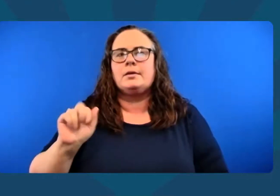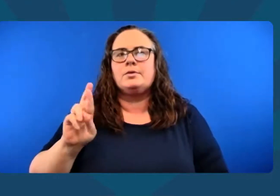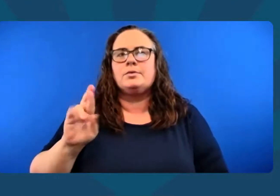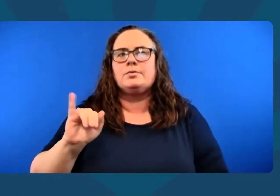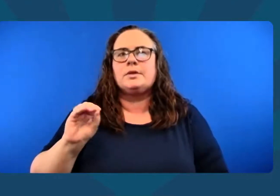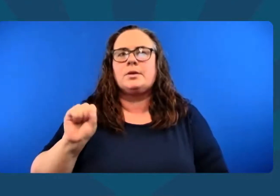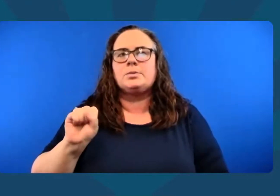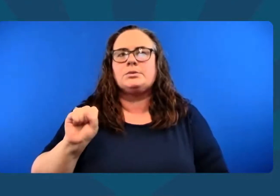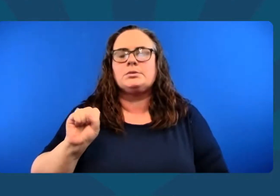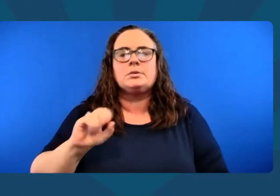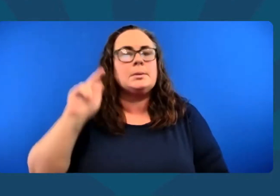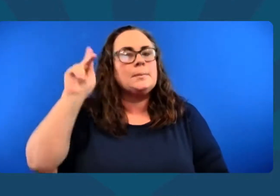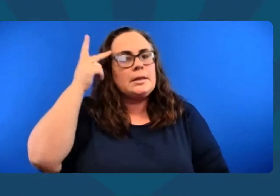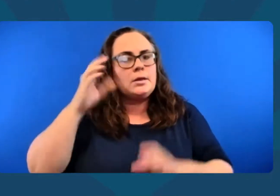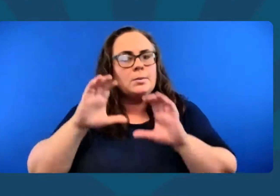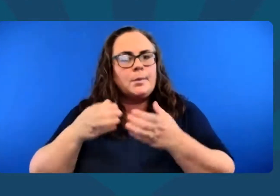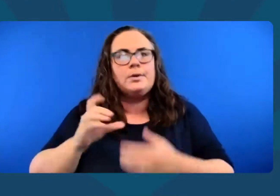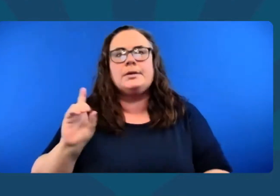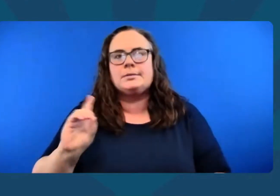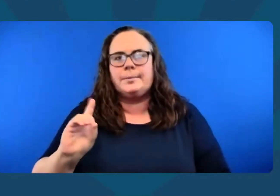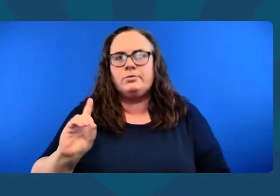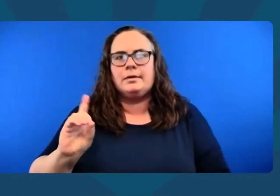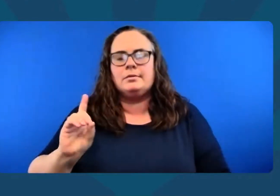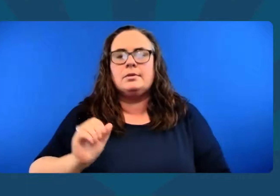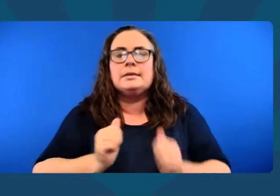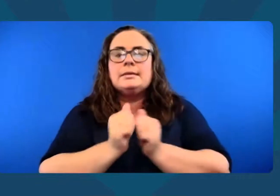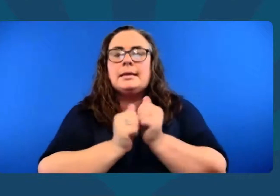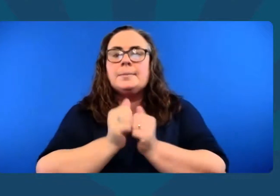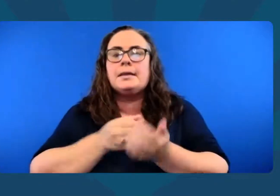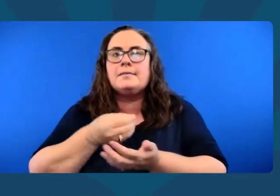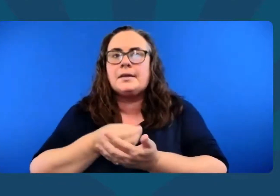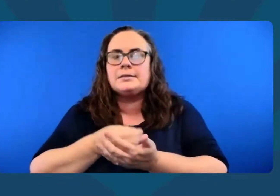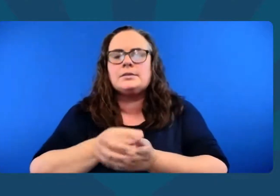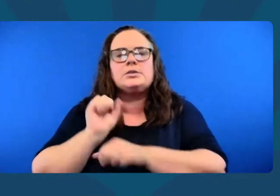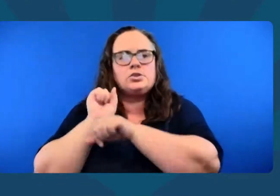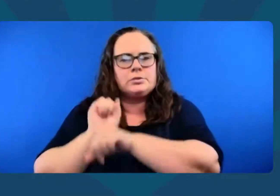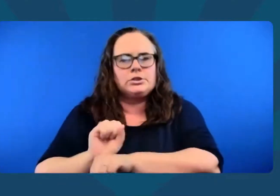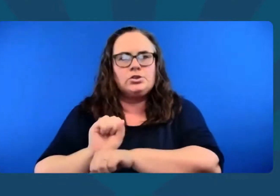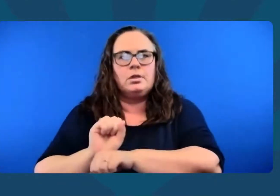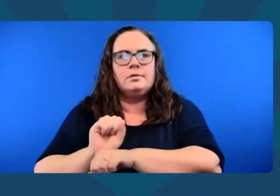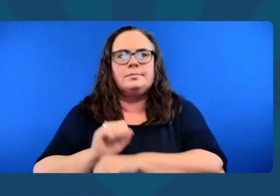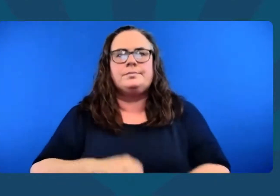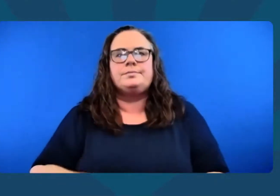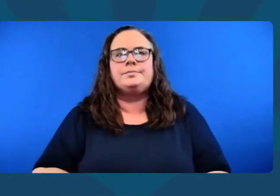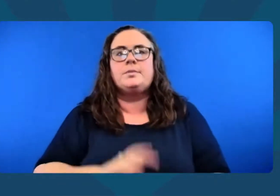Rebecca Rios, Party Democratic. Campaign funding,